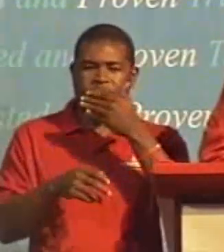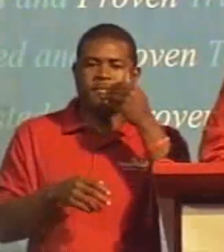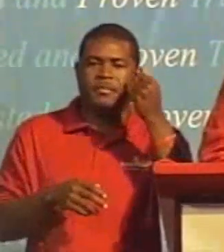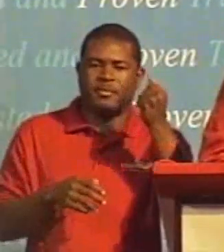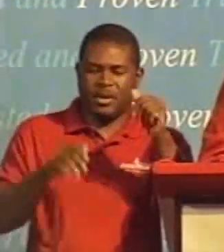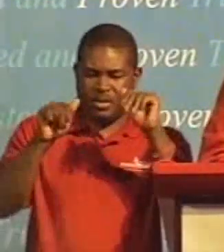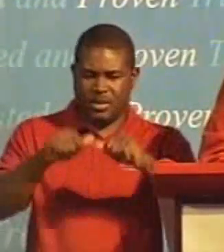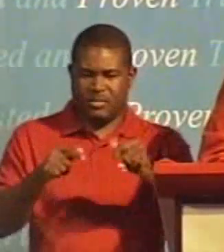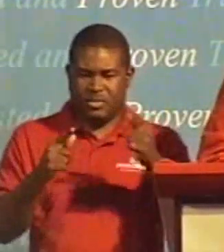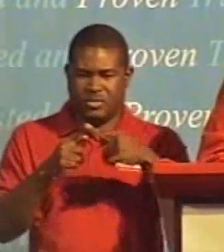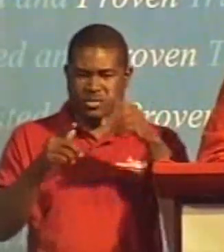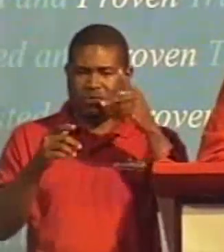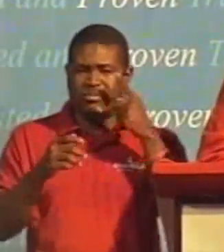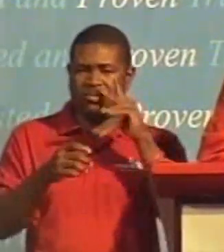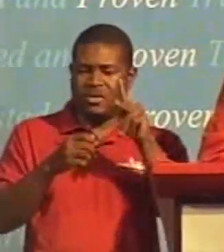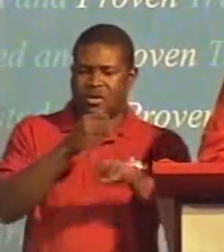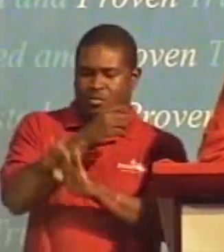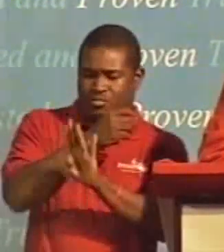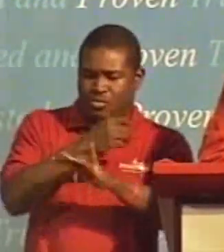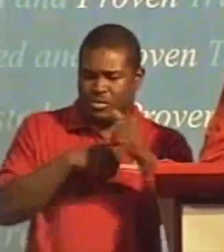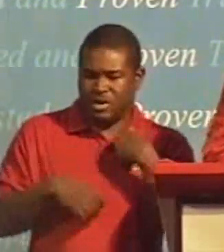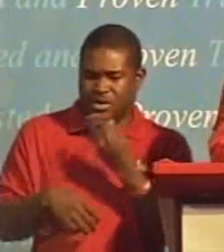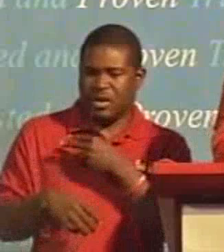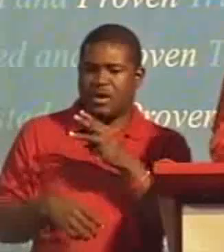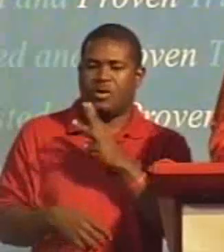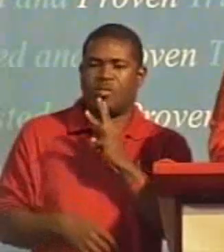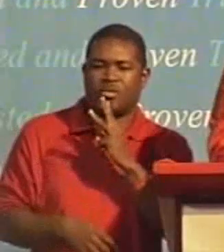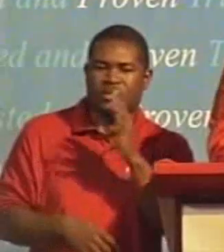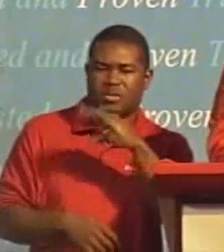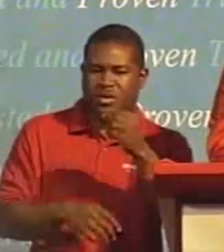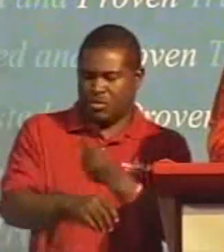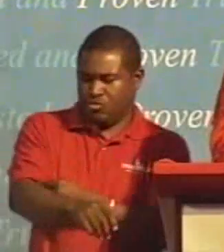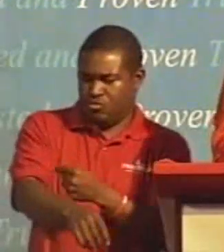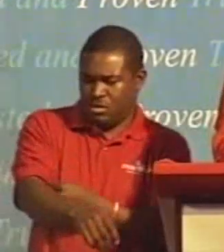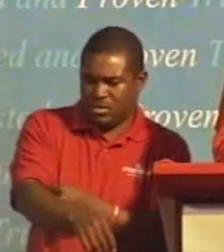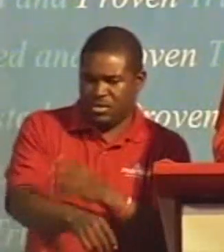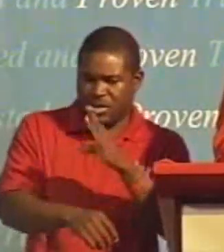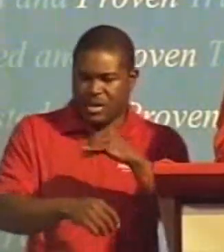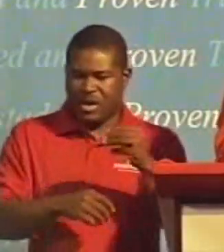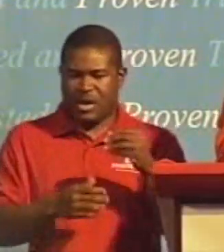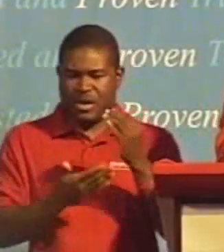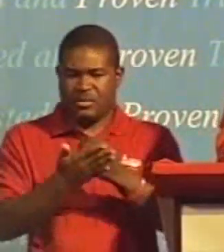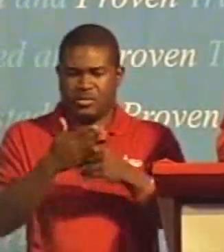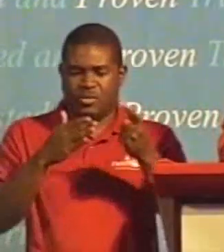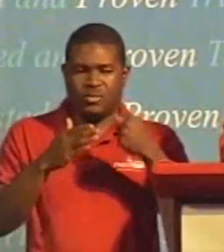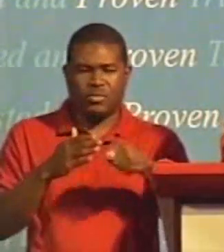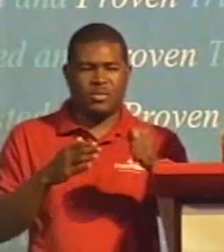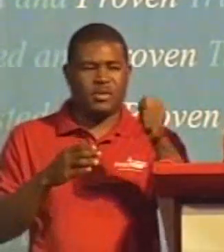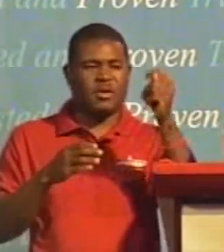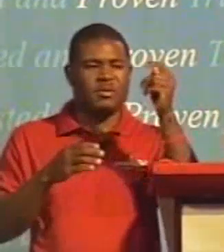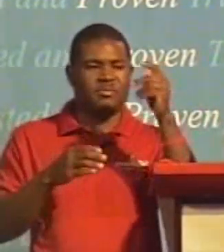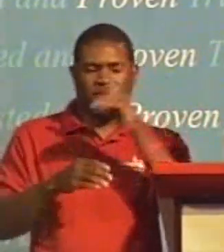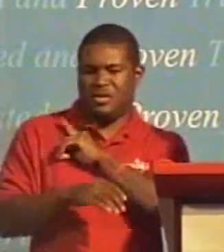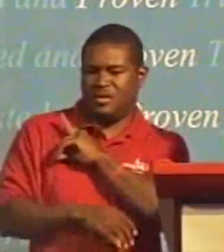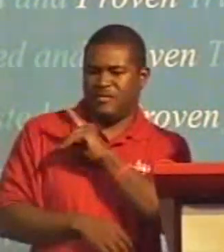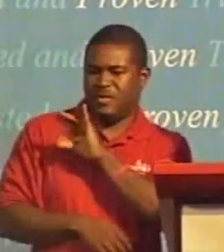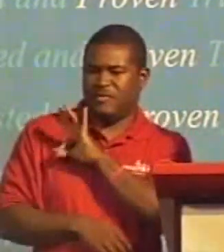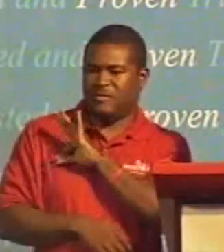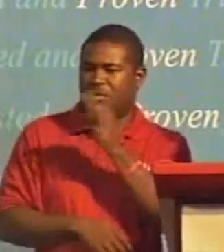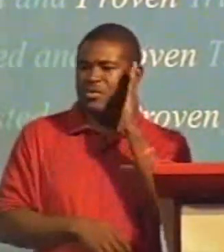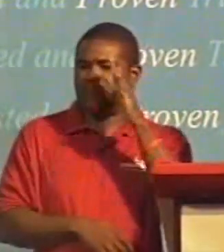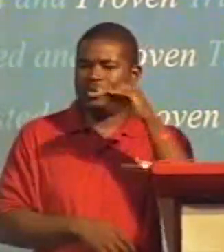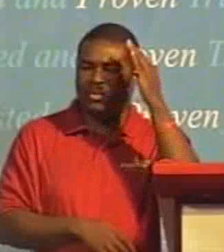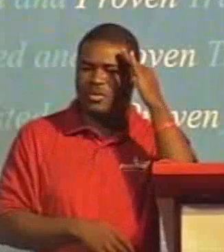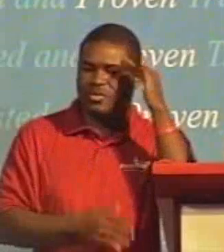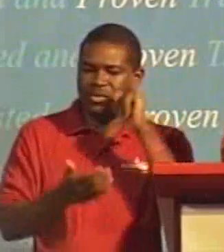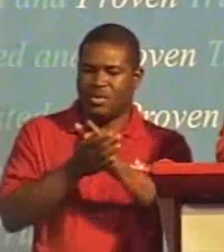protect our borders from poachers, illegal immigrants, and illicit drug traffic. And soon the Defense Force will know that the FNM is the way to